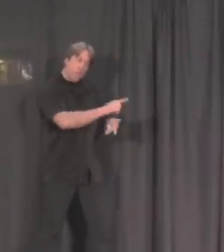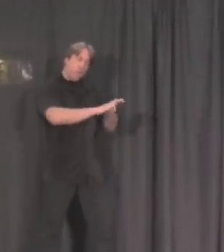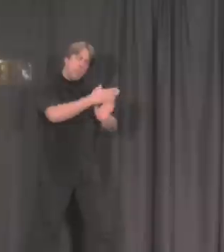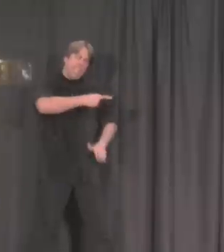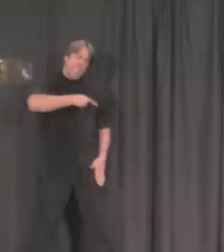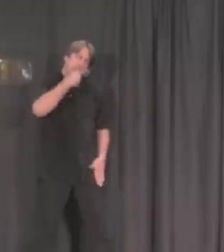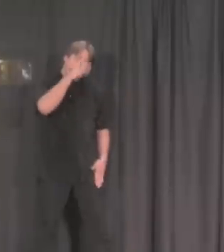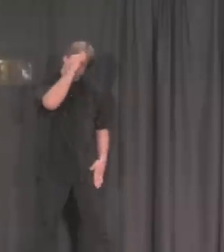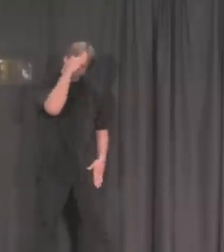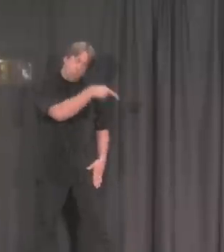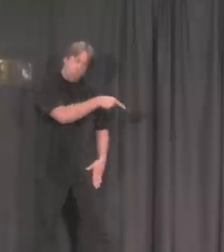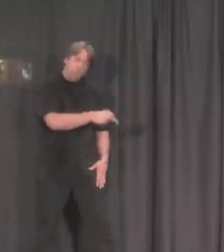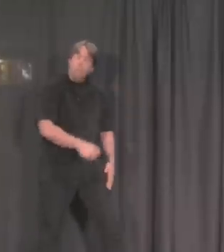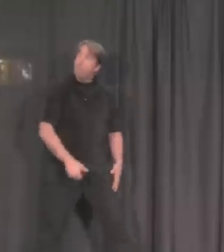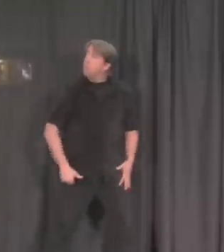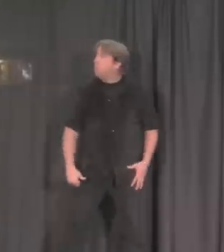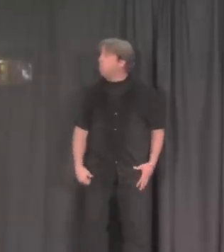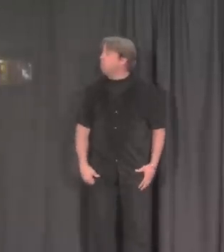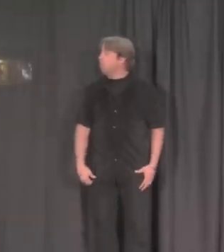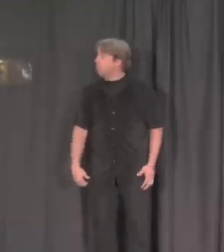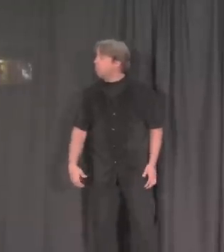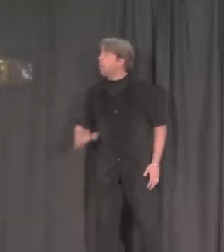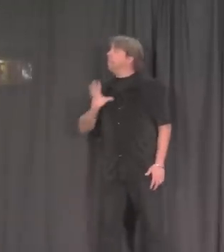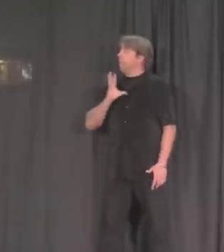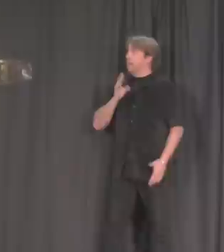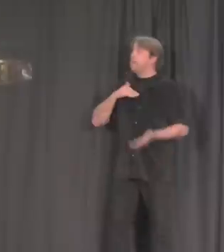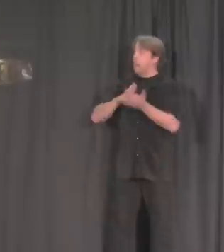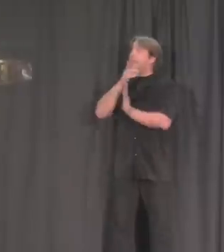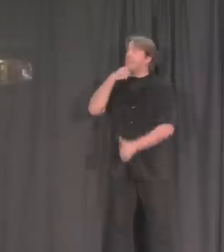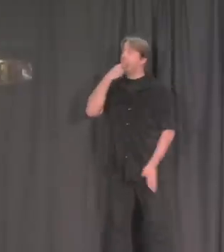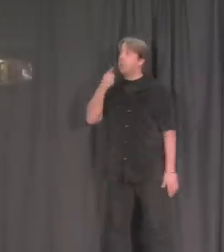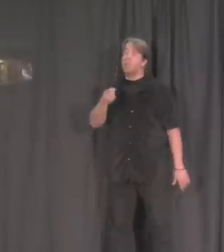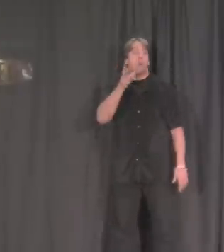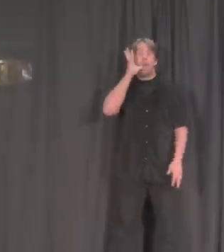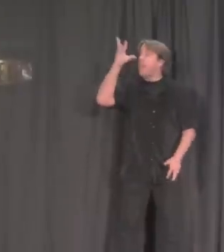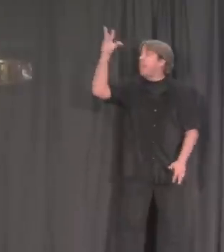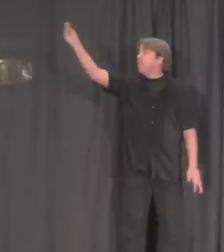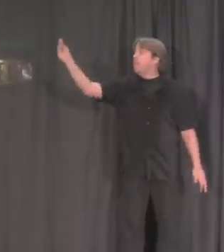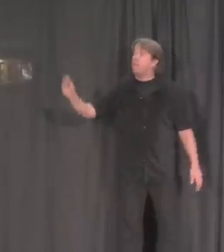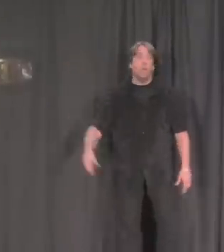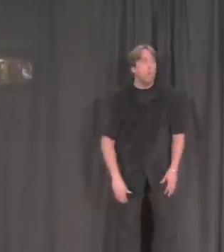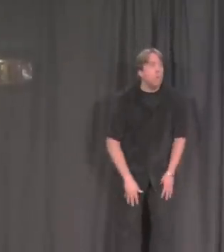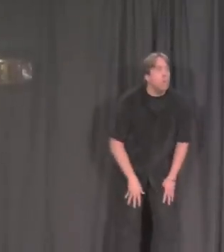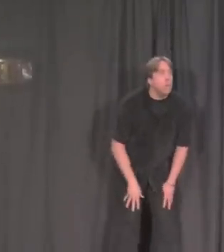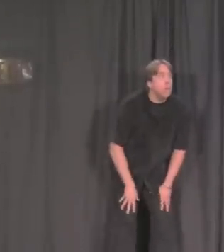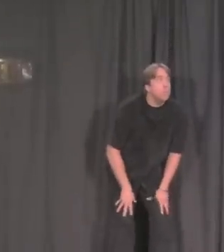to that radio thingy so you can learn how to become hearing. Okay, I'll become hearing. My mother left.